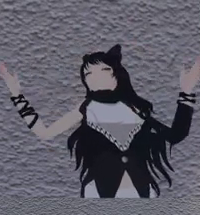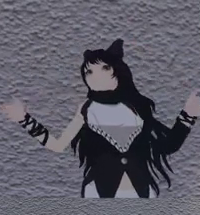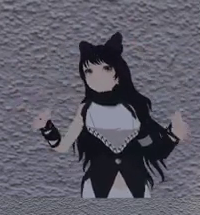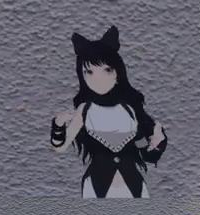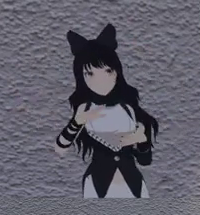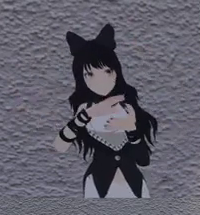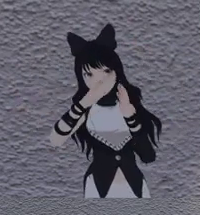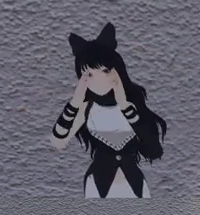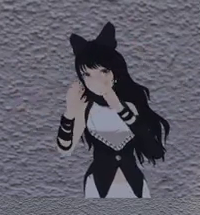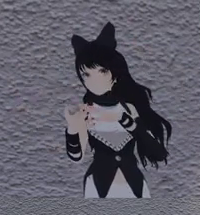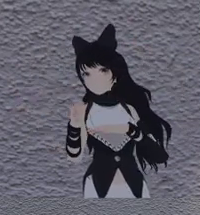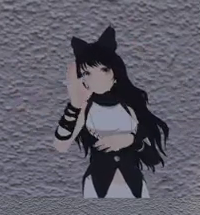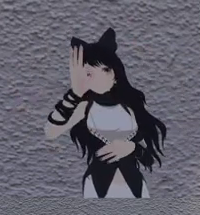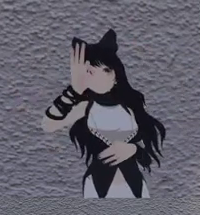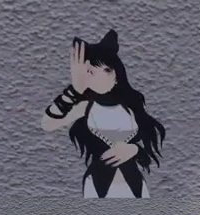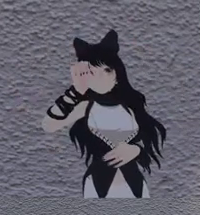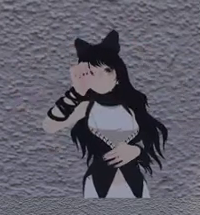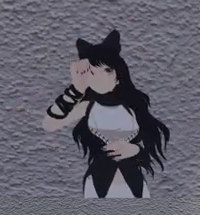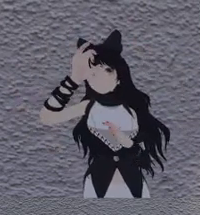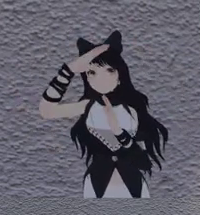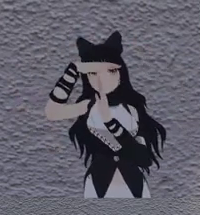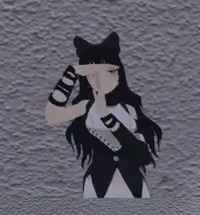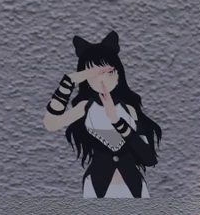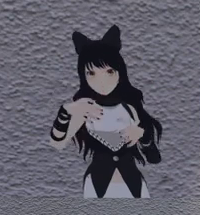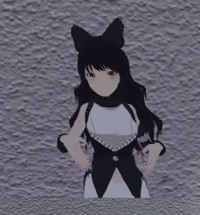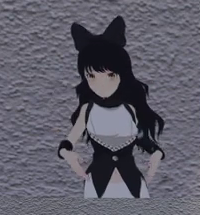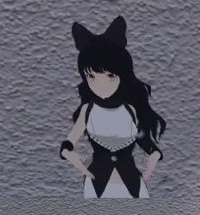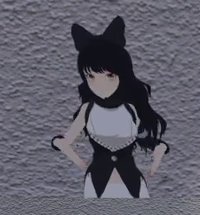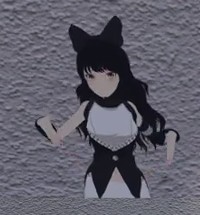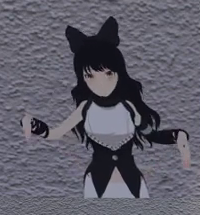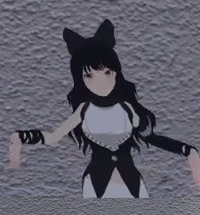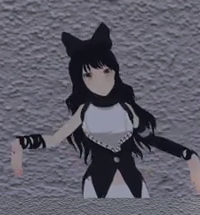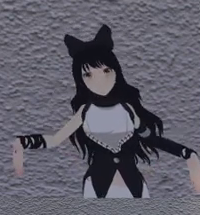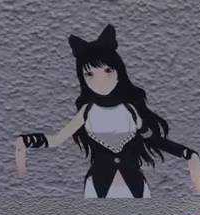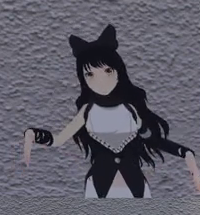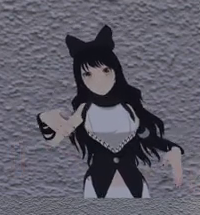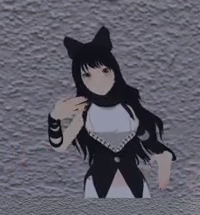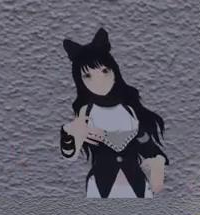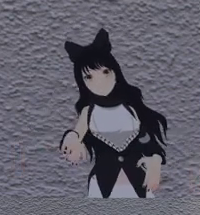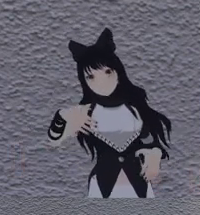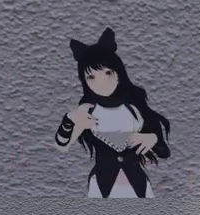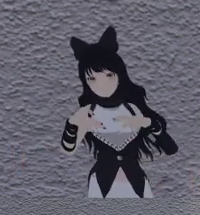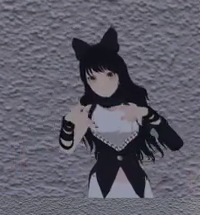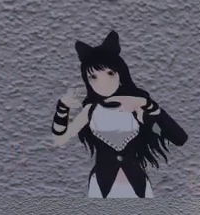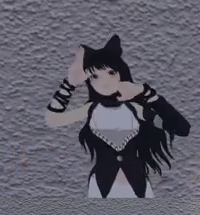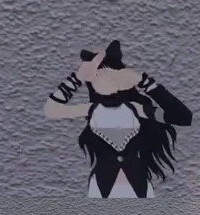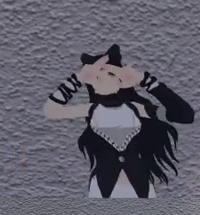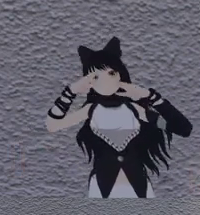You eat a little too much and then you become fat.